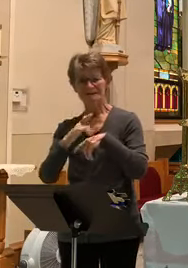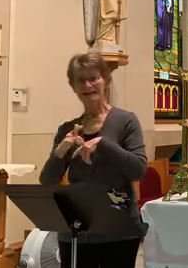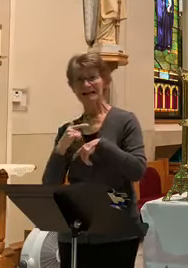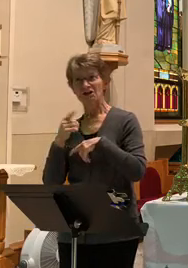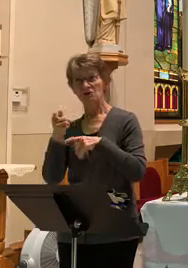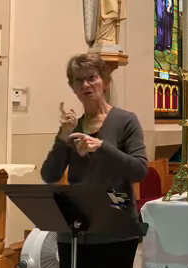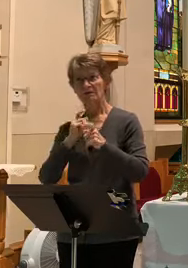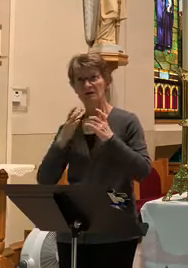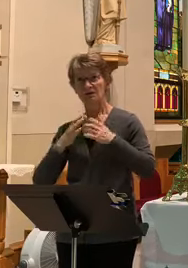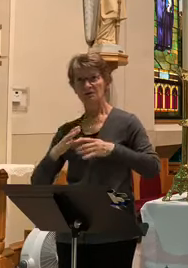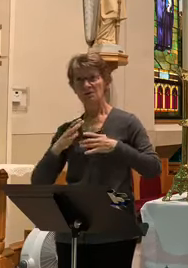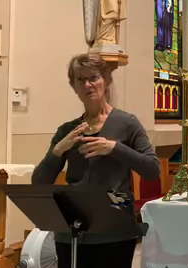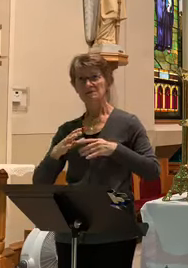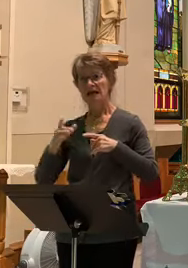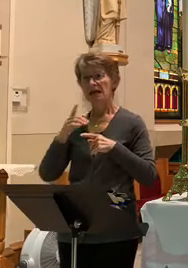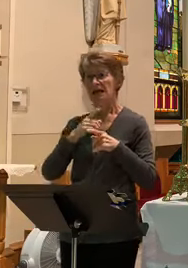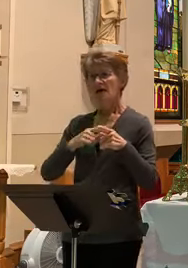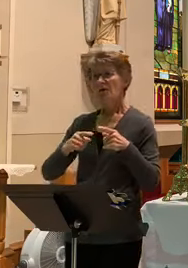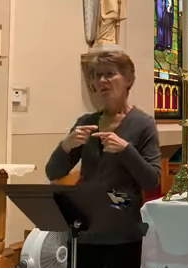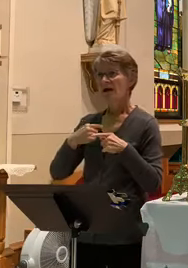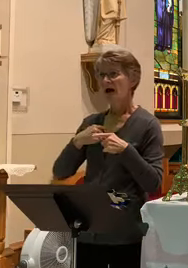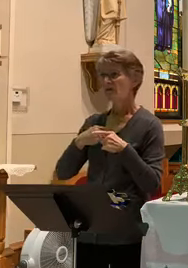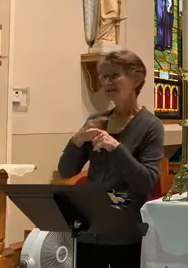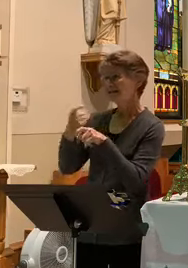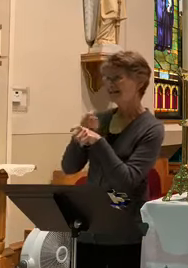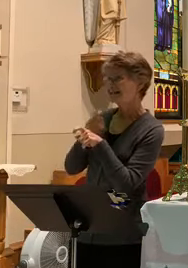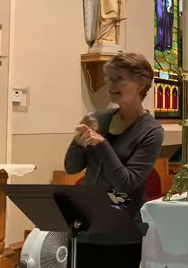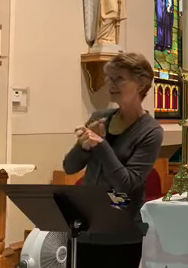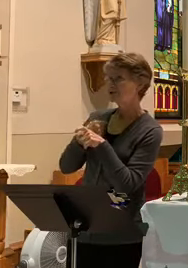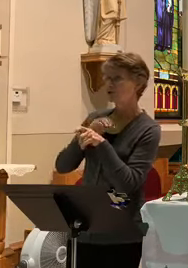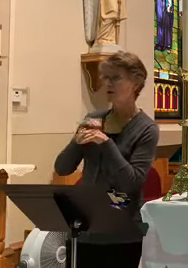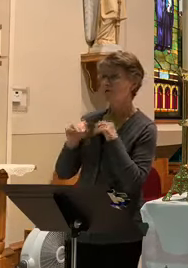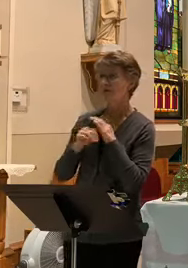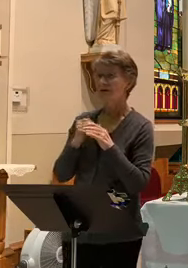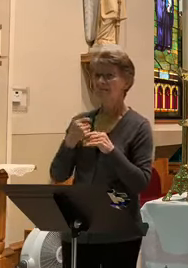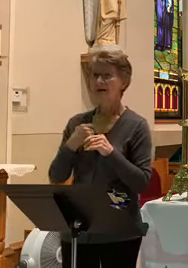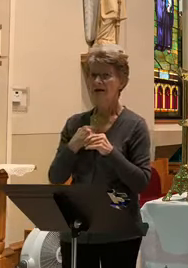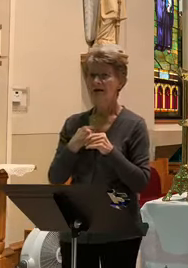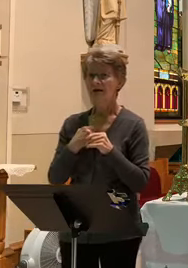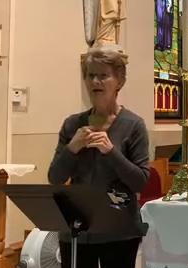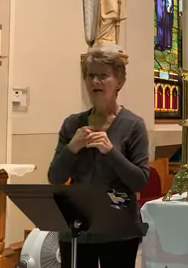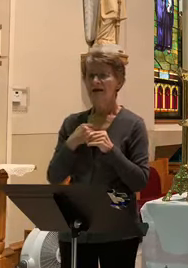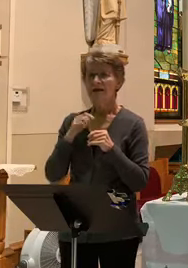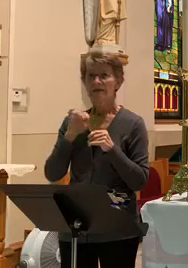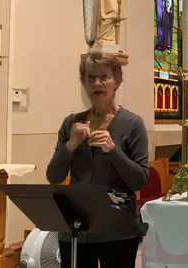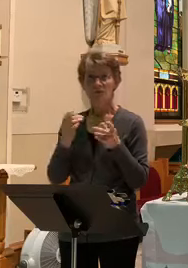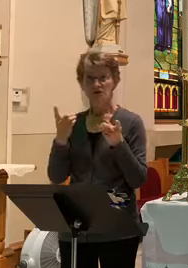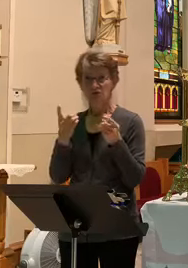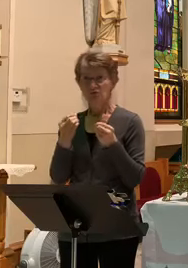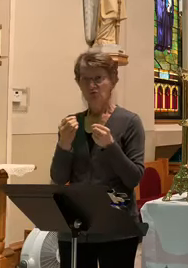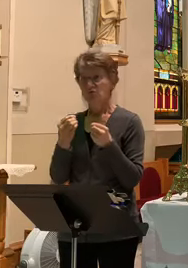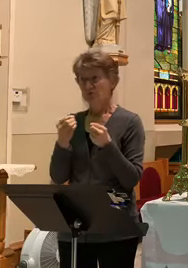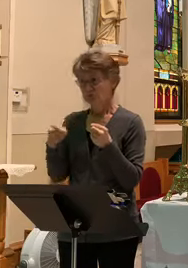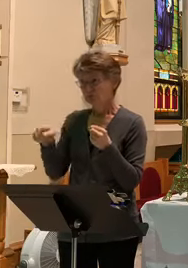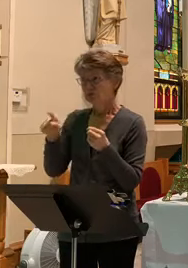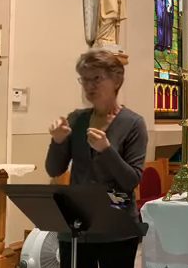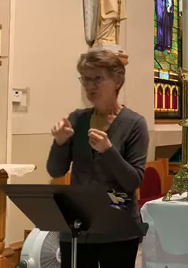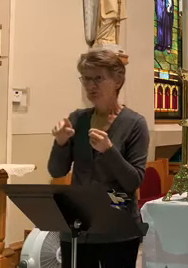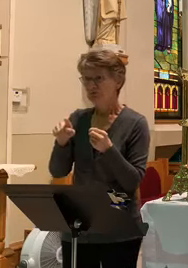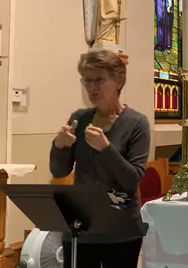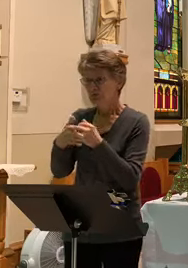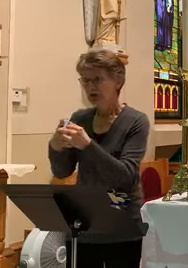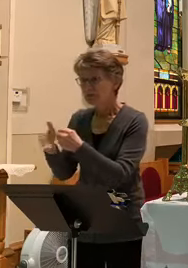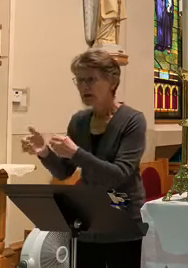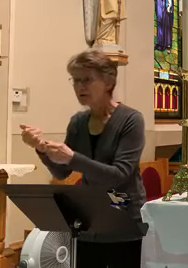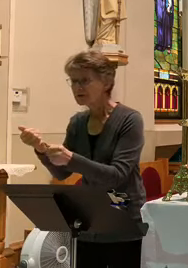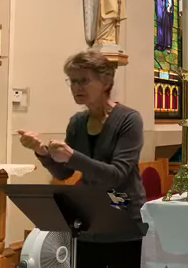clothed me. When I was teased, you comforted me. That that what you did to the least? You